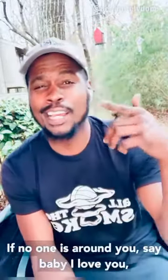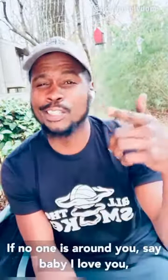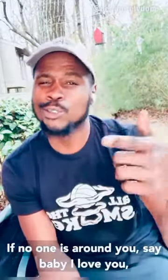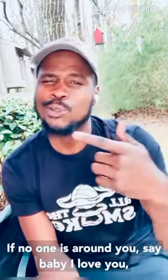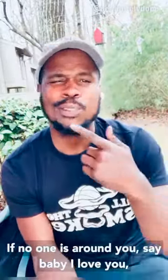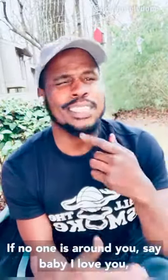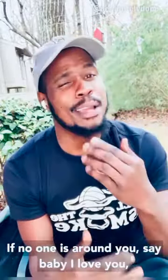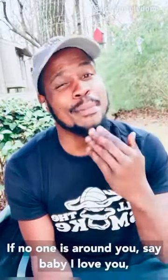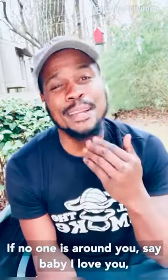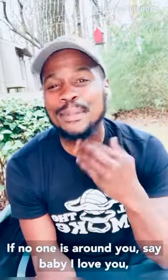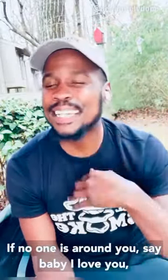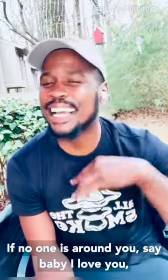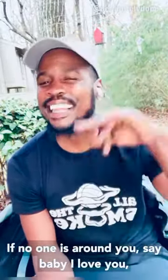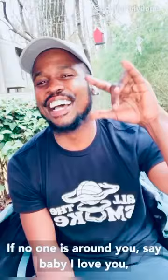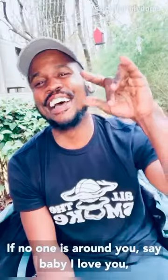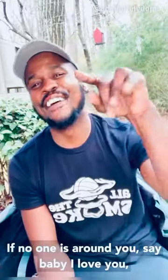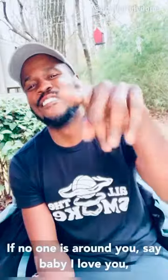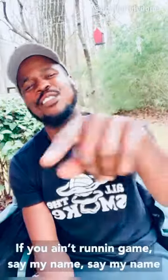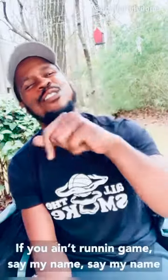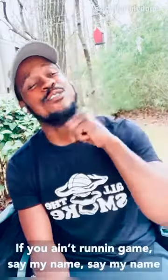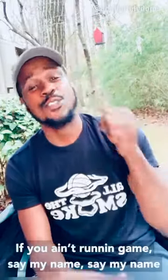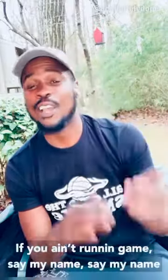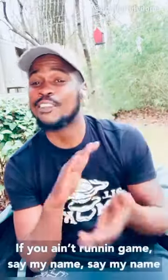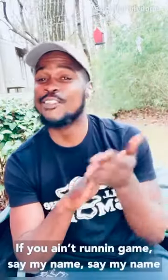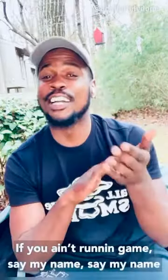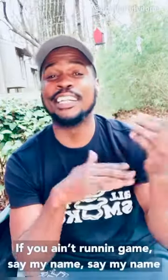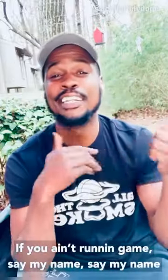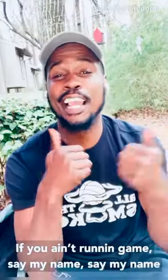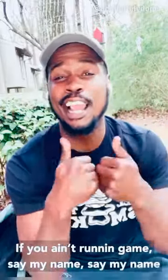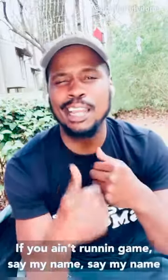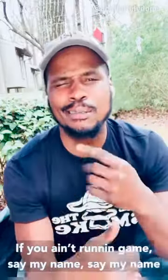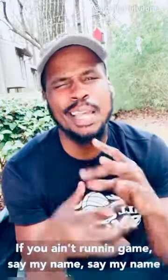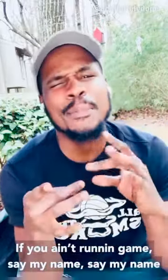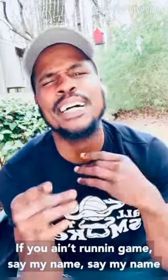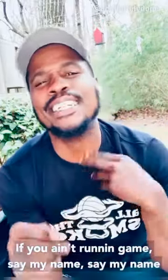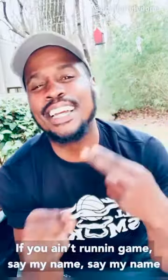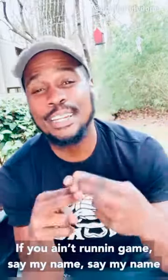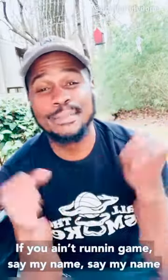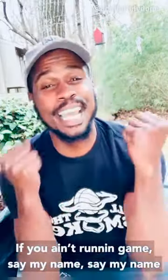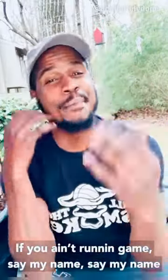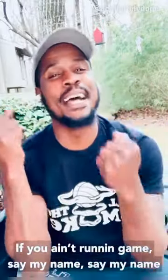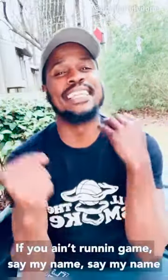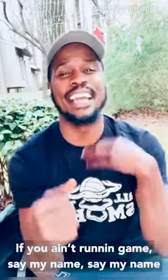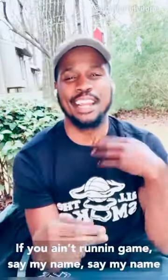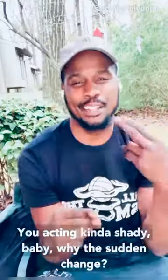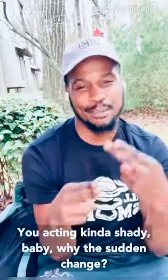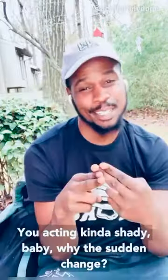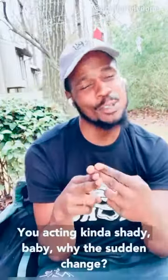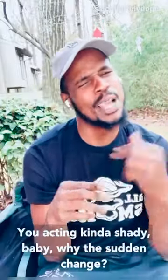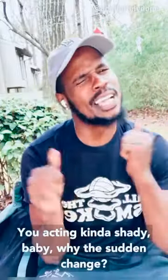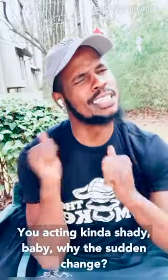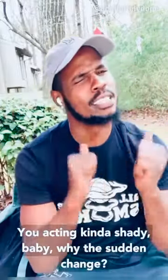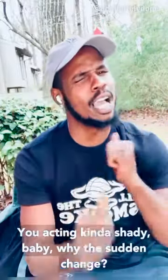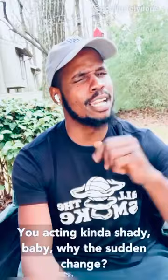you, say baby I love you if you ain't running game. Say my name, say my name. You